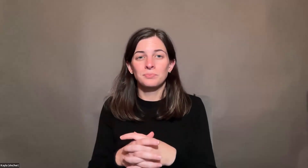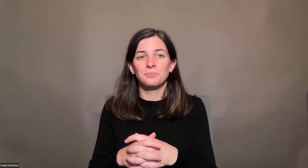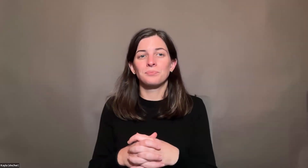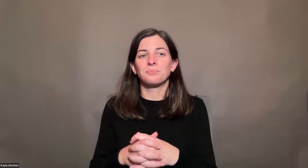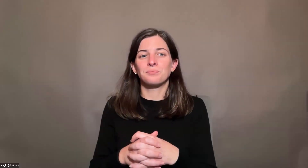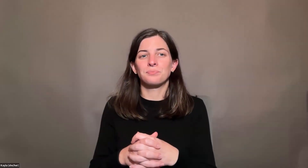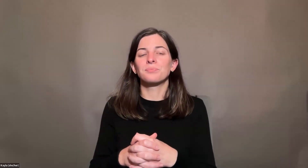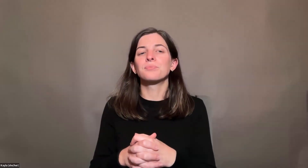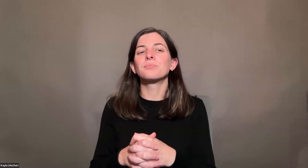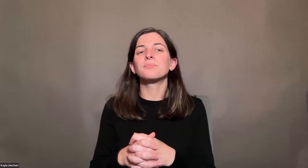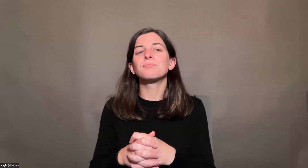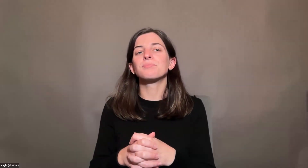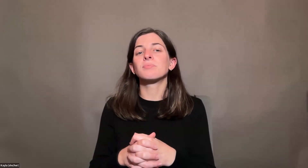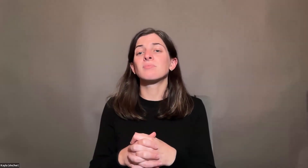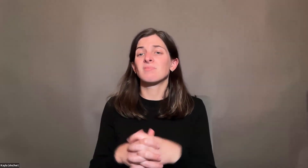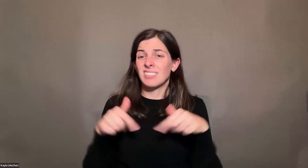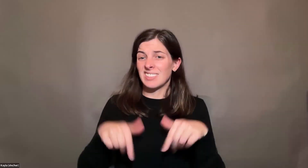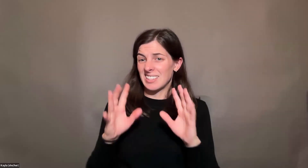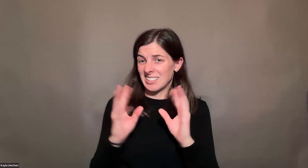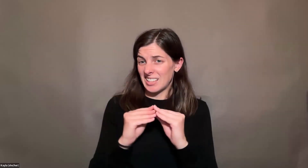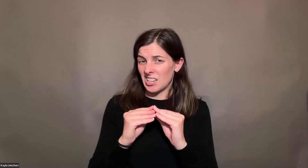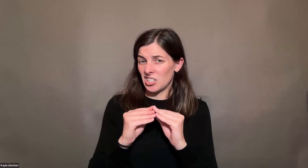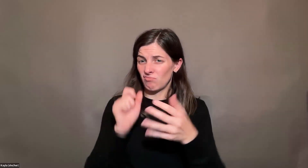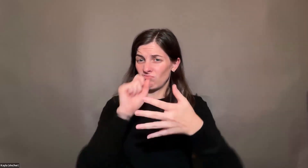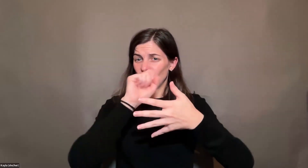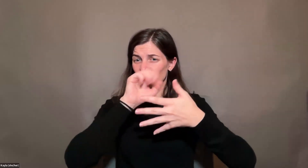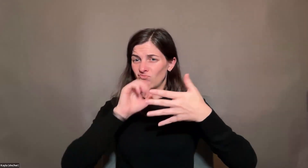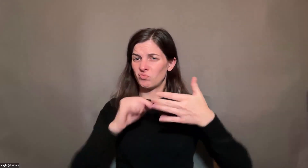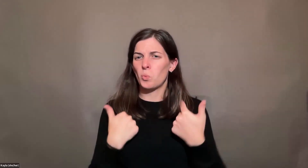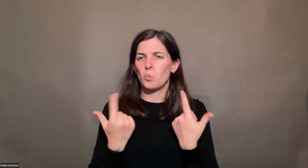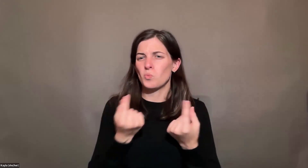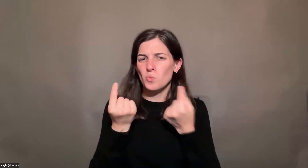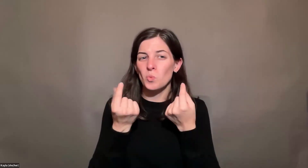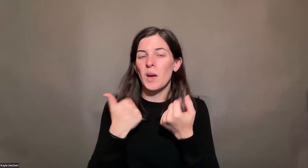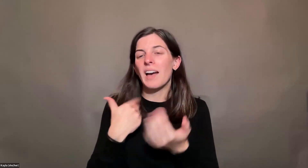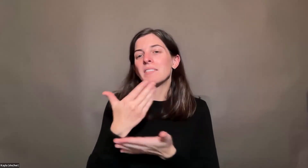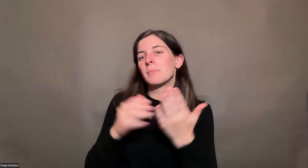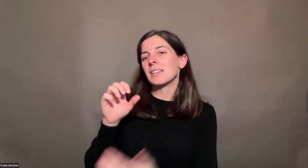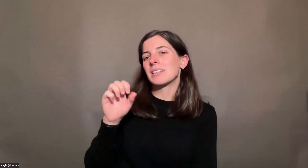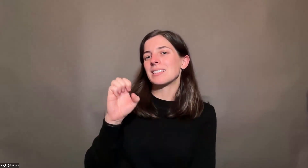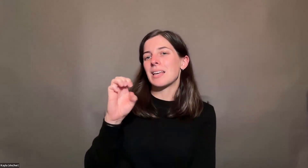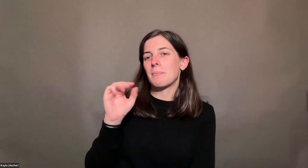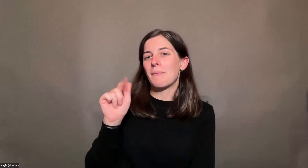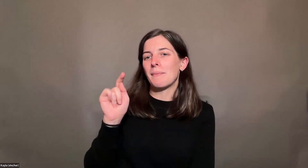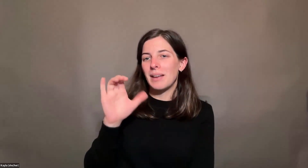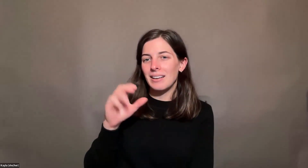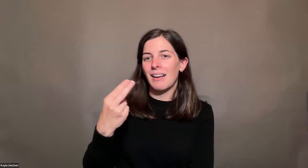So in this session, I will cover some sort of like semantic HTML and area roles, how area roles can be implemented,